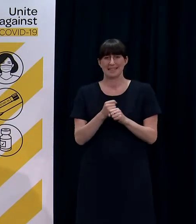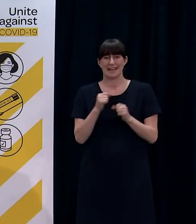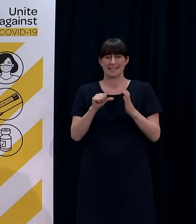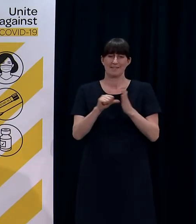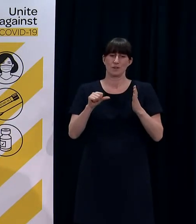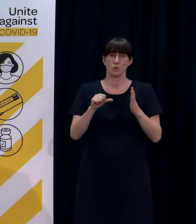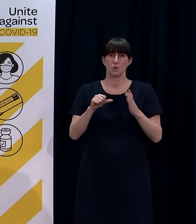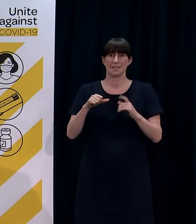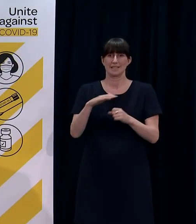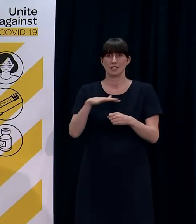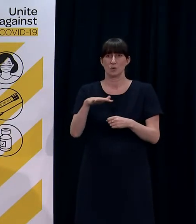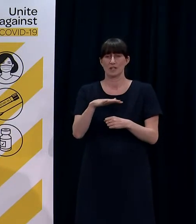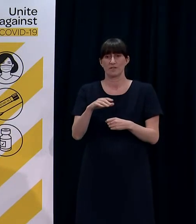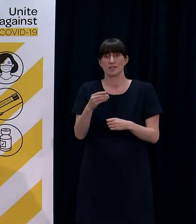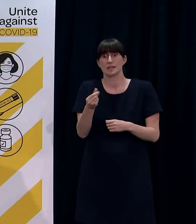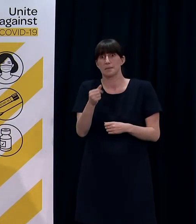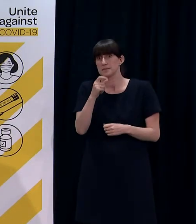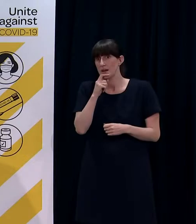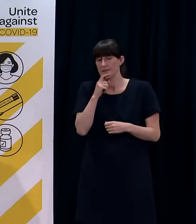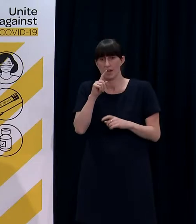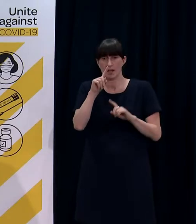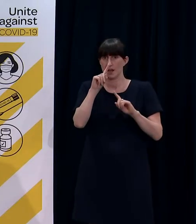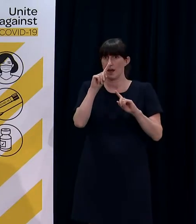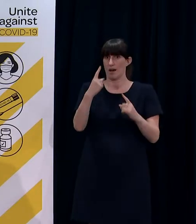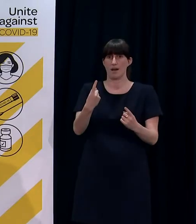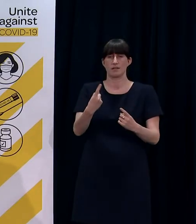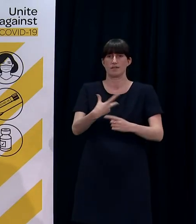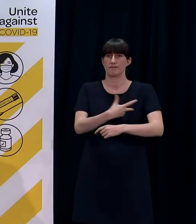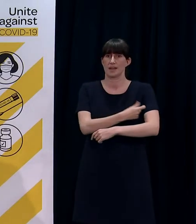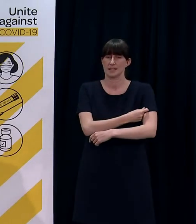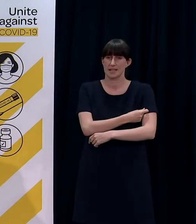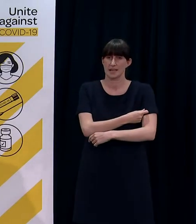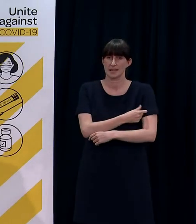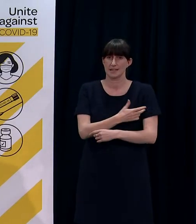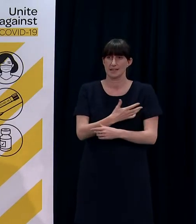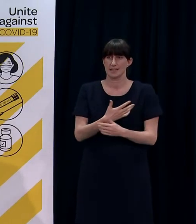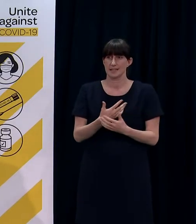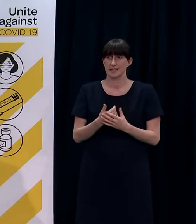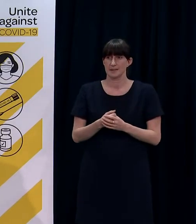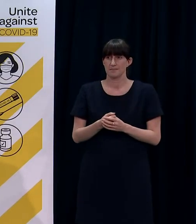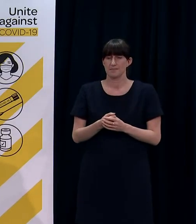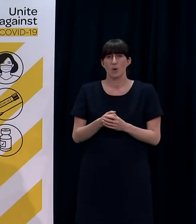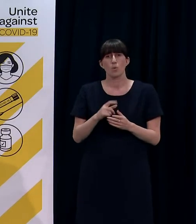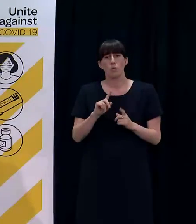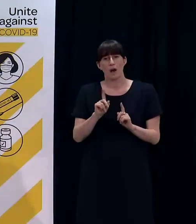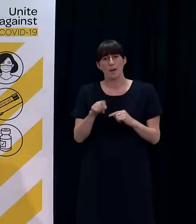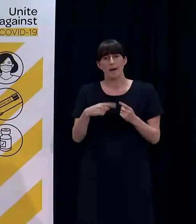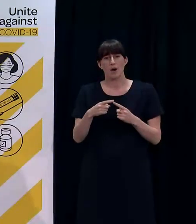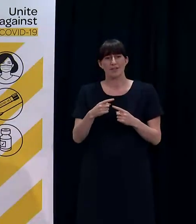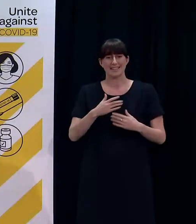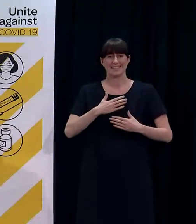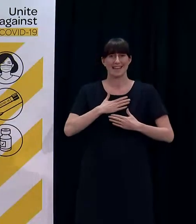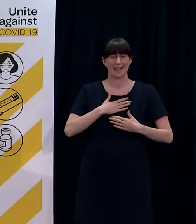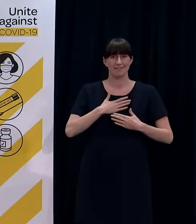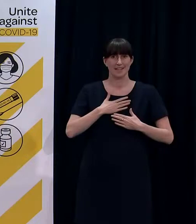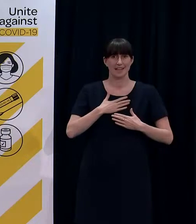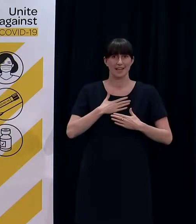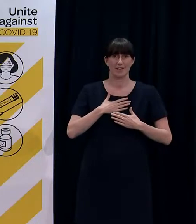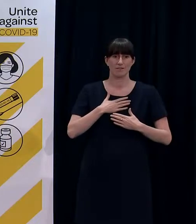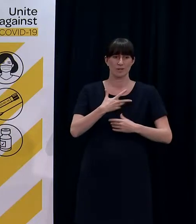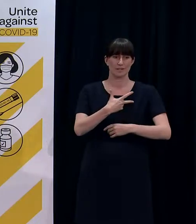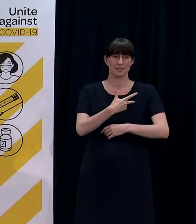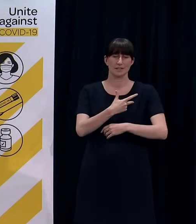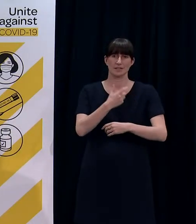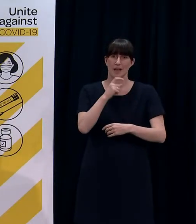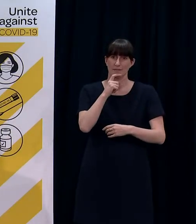do. What's your read on employers' obligations to their staff, the safety of staff who do get vaccinated, and would you issue guidance